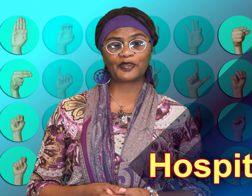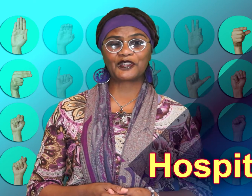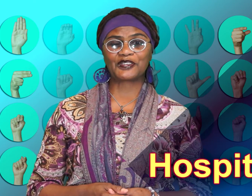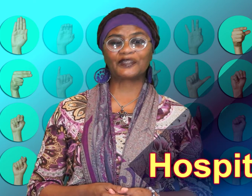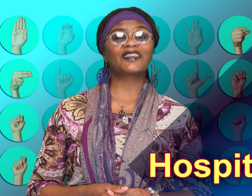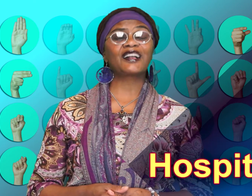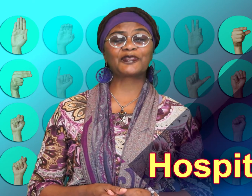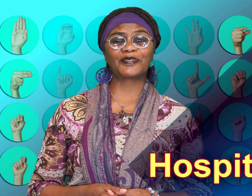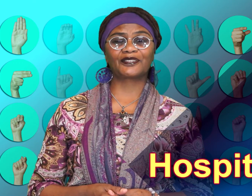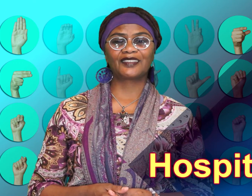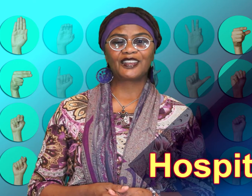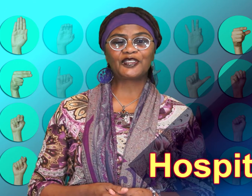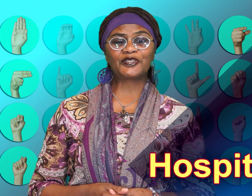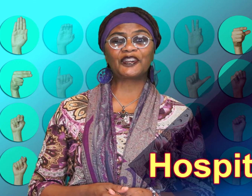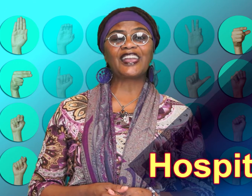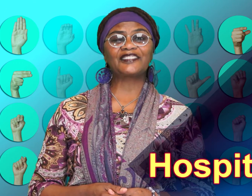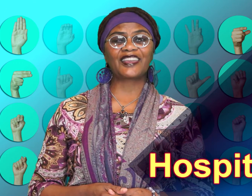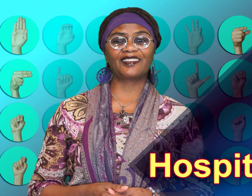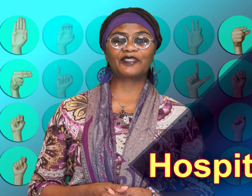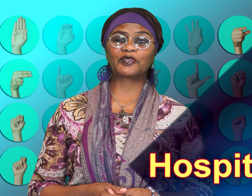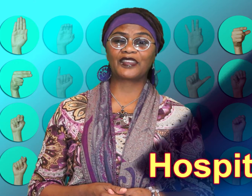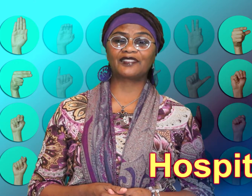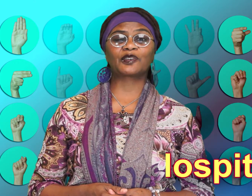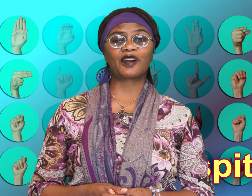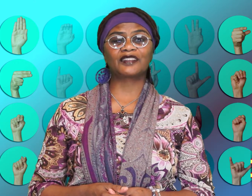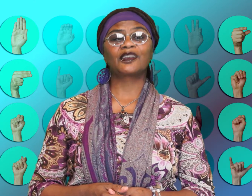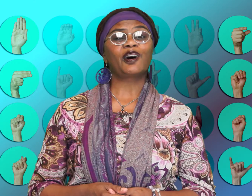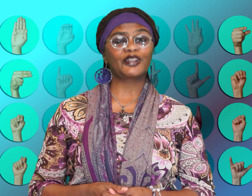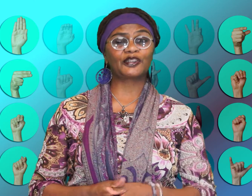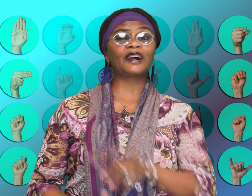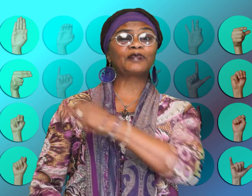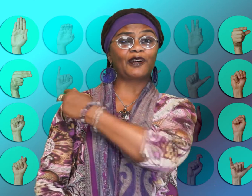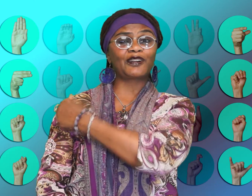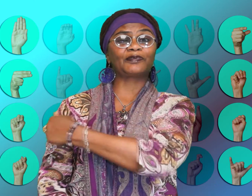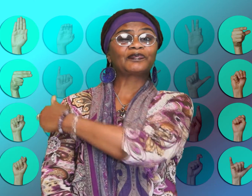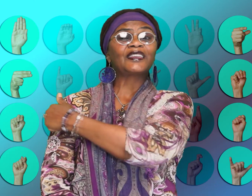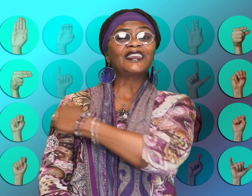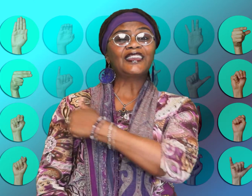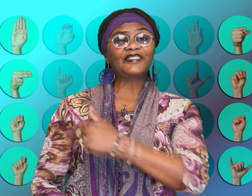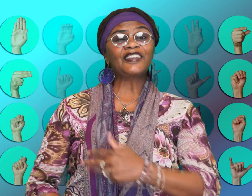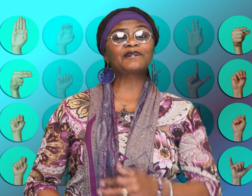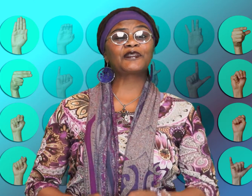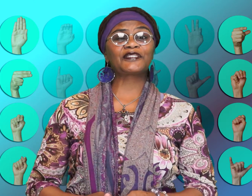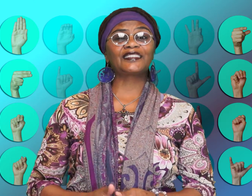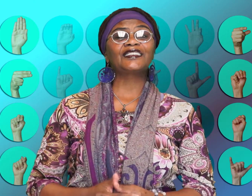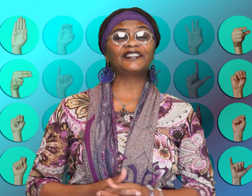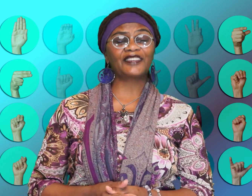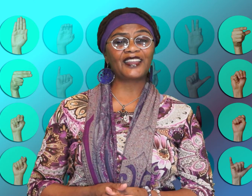showing you is hospital. Use your H hand to trace across on your upper arm. If a deaf person is signing